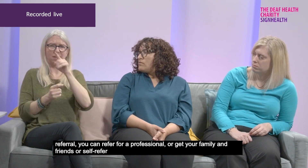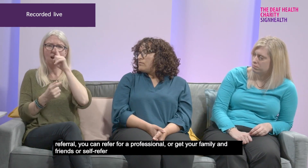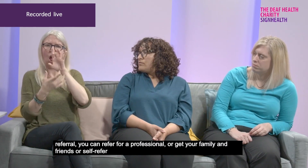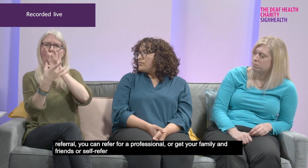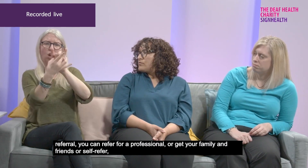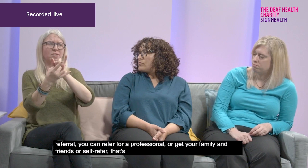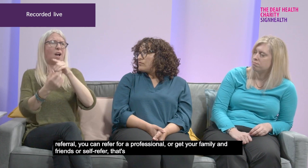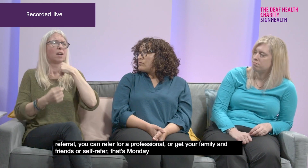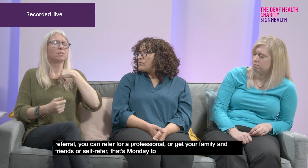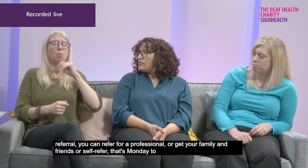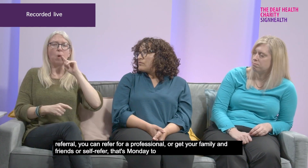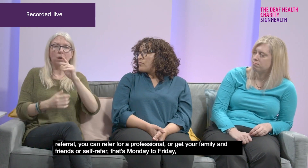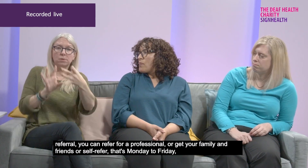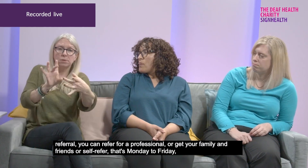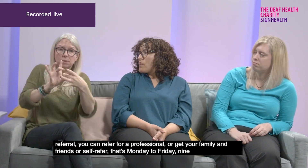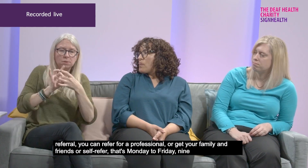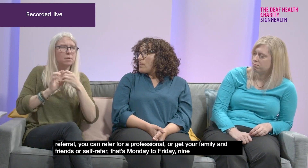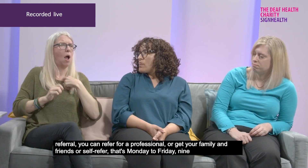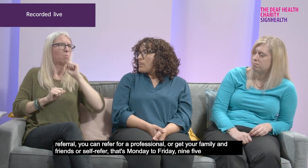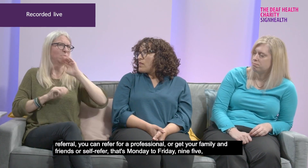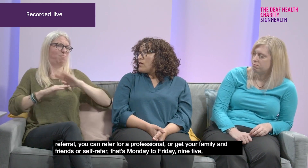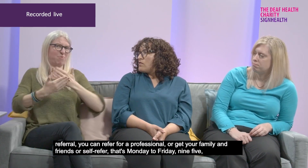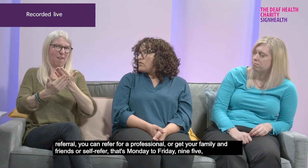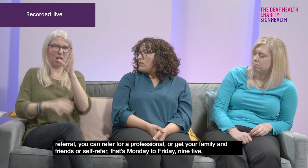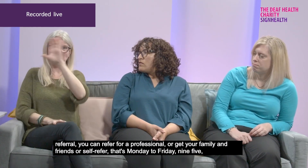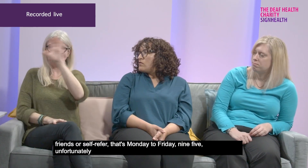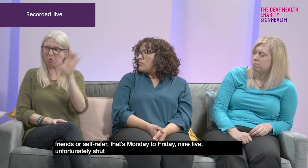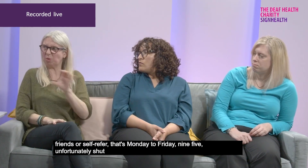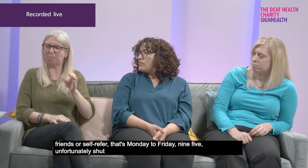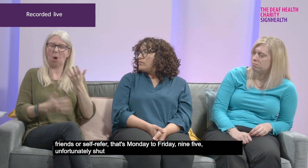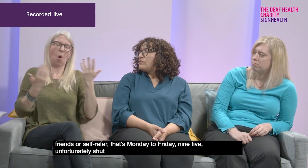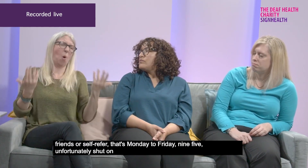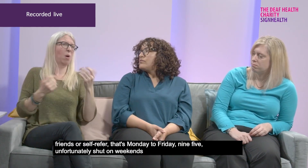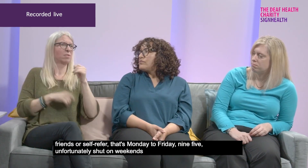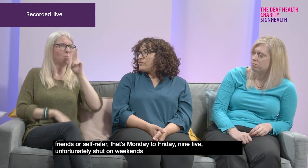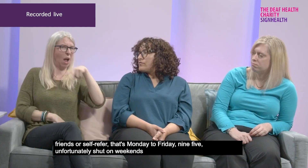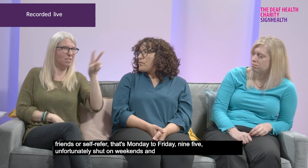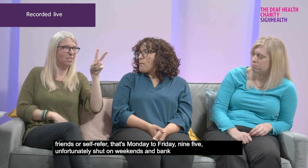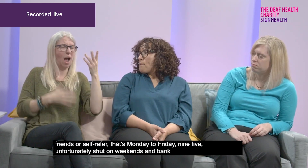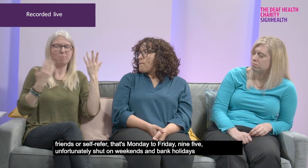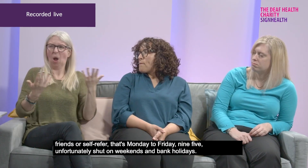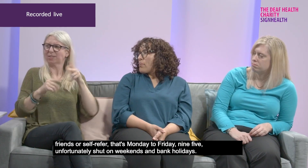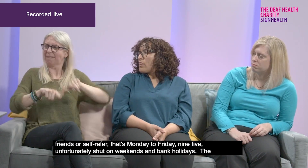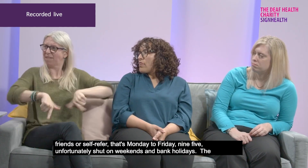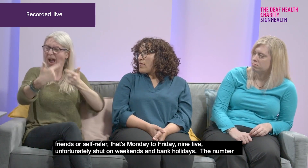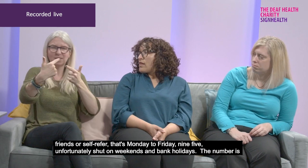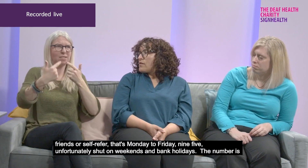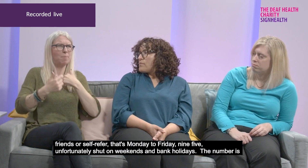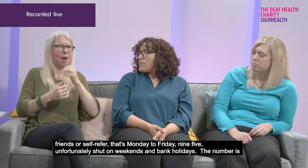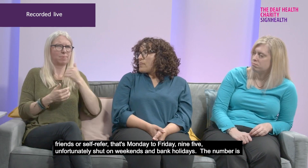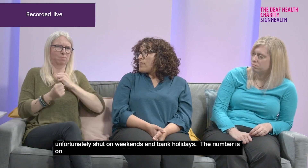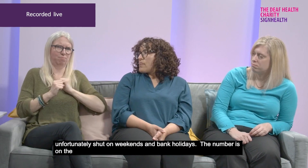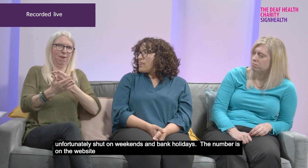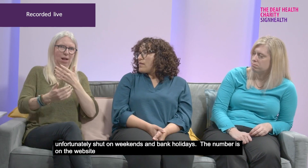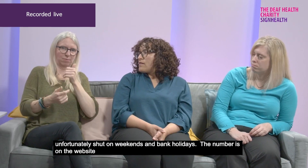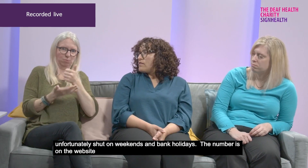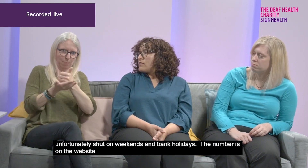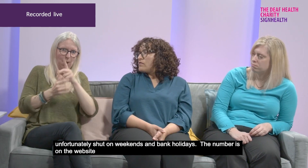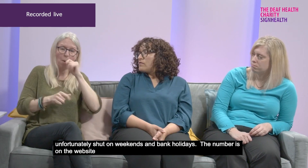at 9 to 5. It unfortunately shut at weekends and on bank holidays. The number is on our website, and you can contact us that